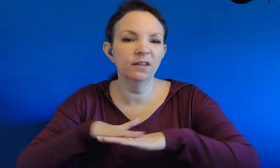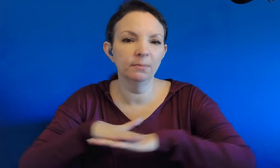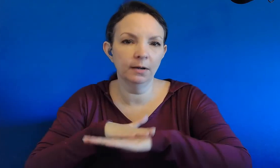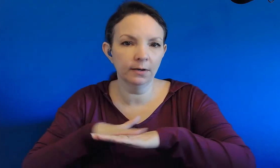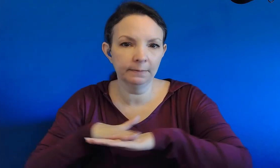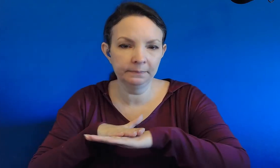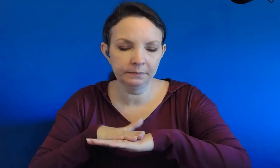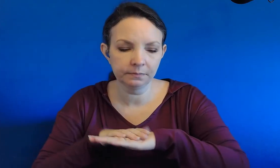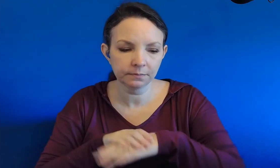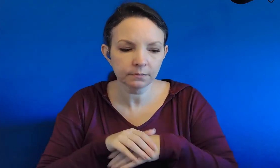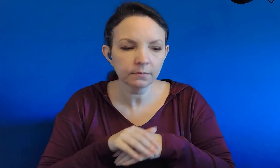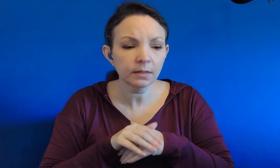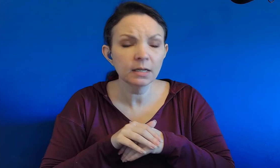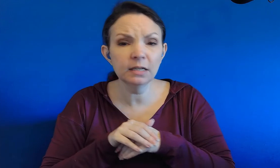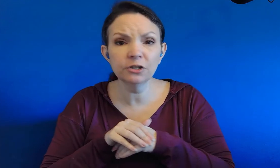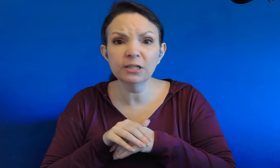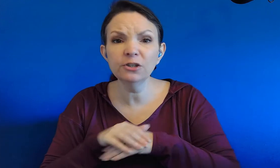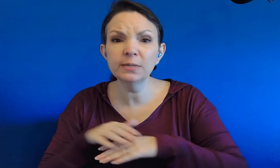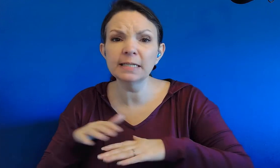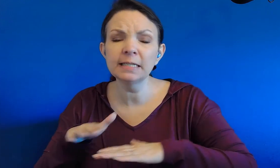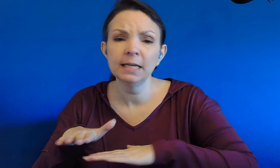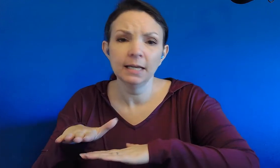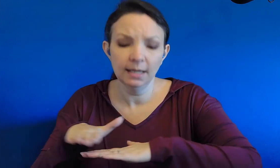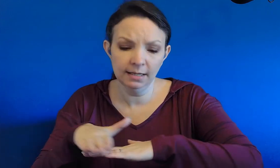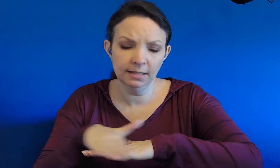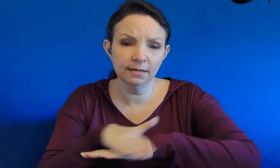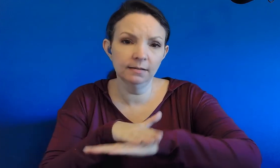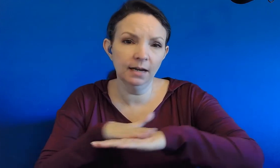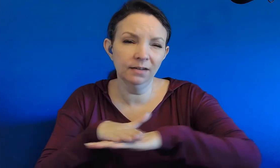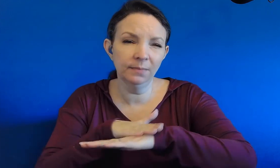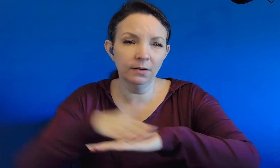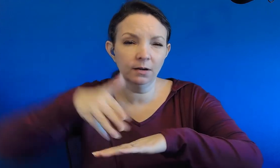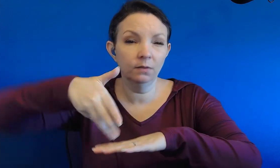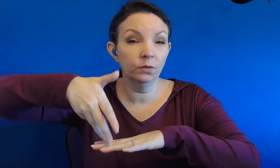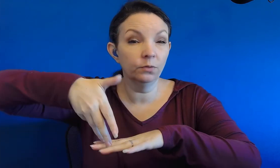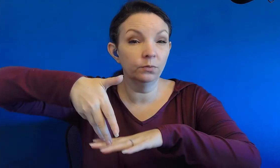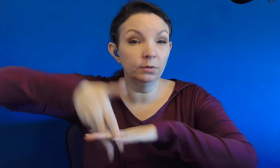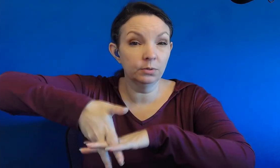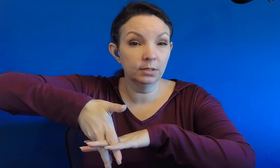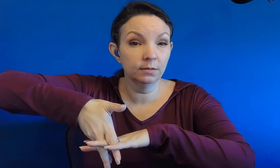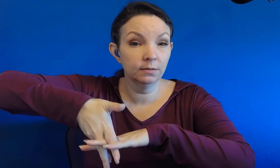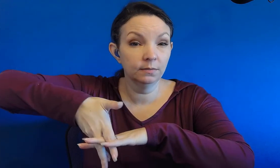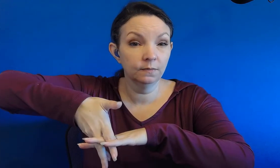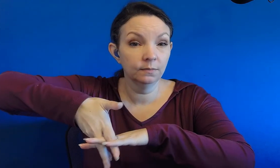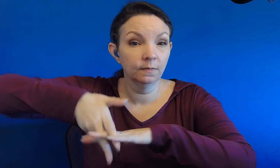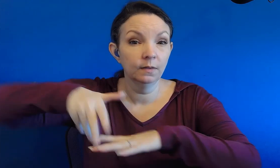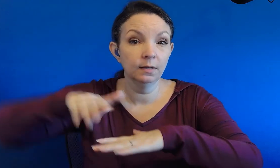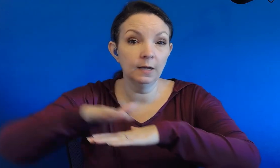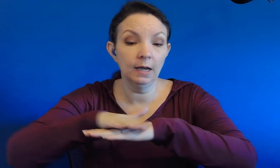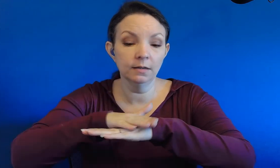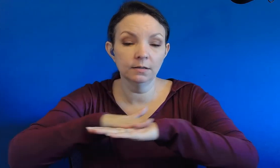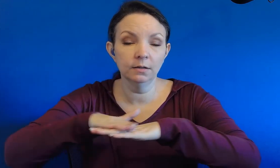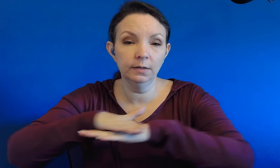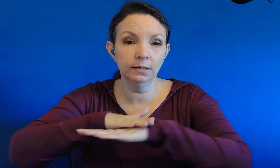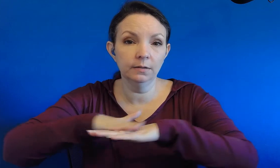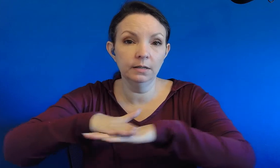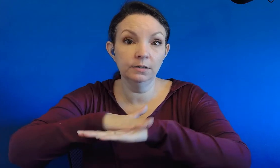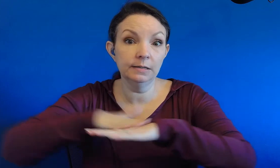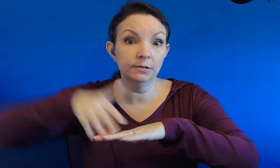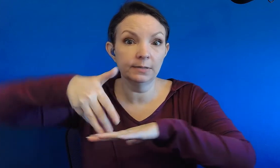American. Indigenous is Native American with roots. Okay, so we go indigenous.